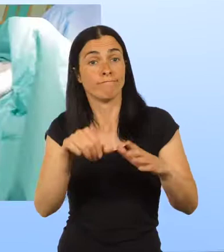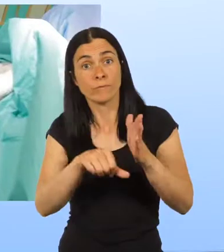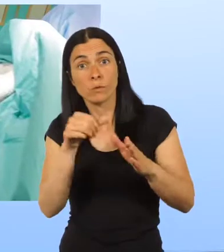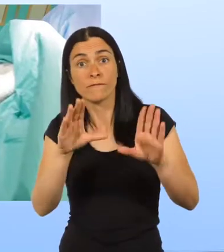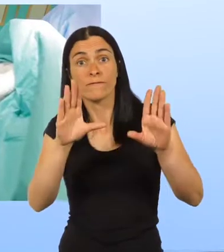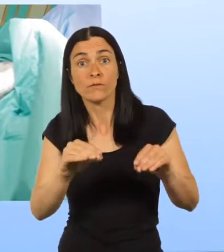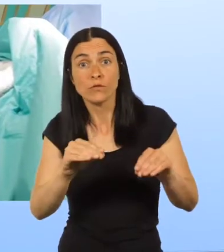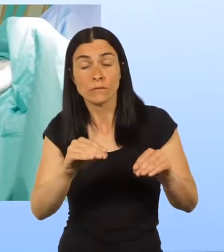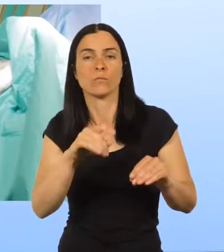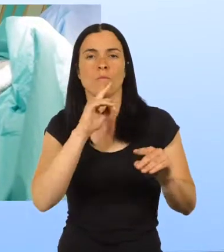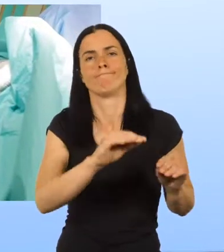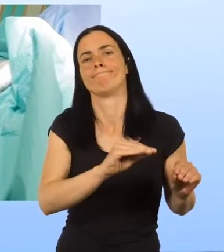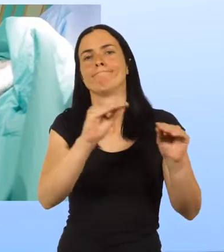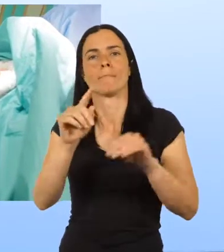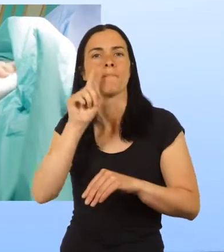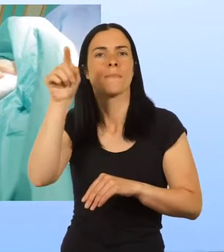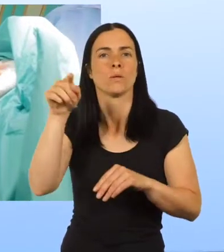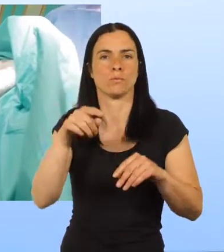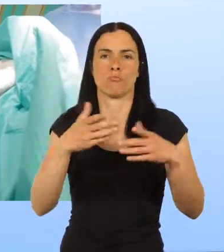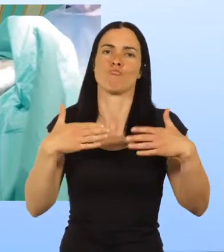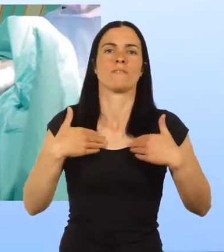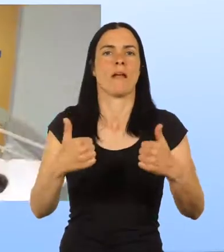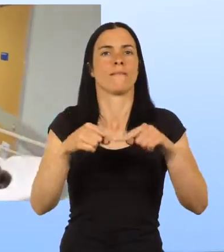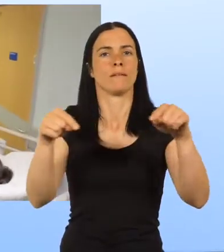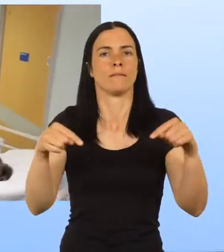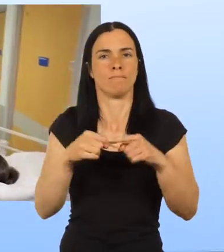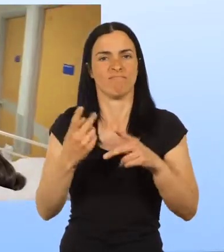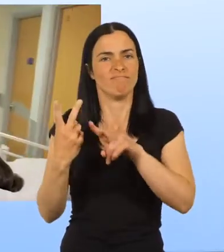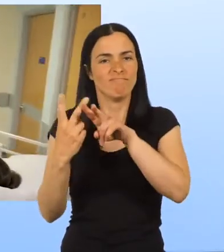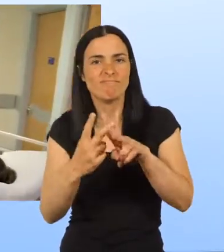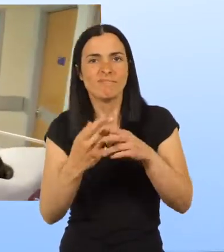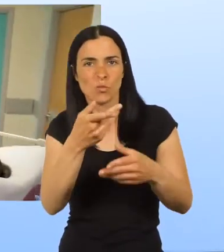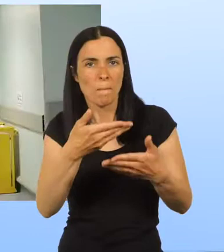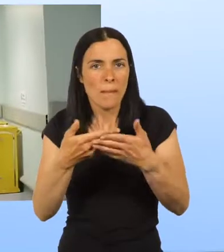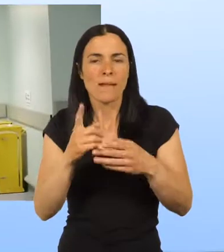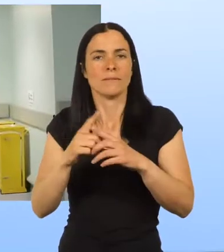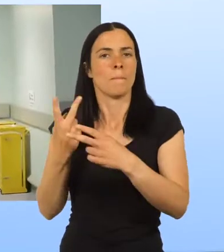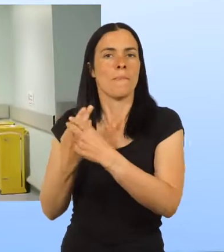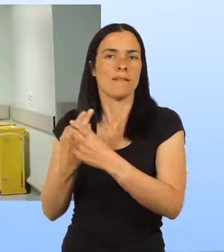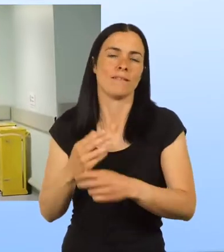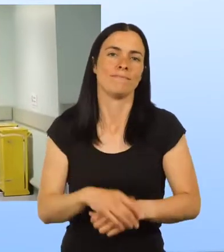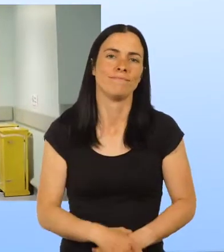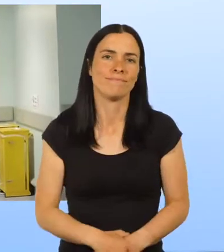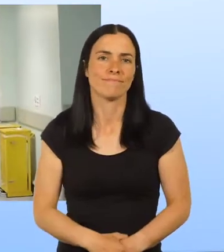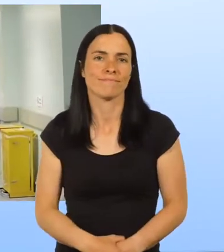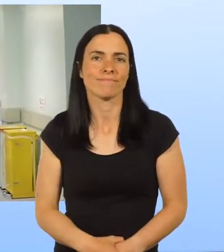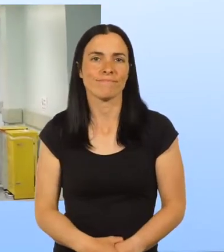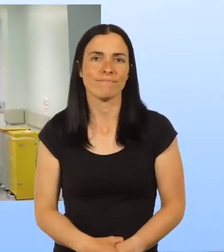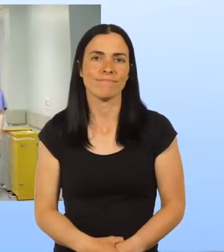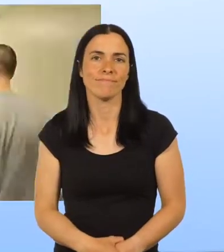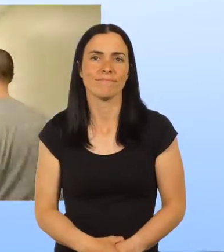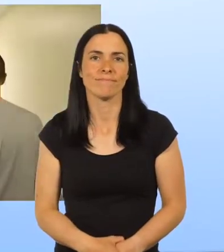hour. Once your surgery is complete, you'll be transferred back to the recovery area to be cared for with your baby and birth